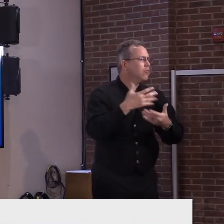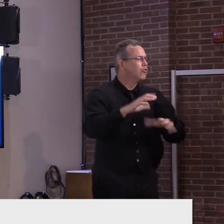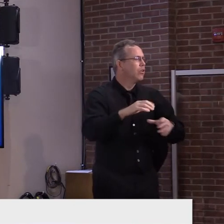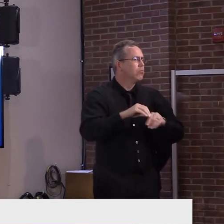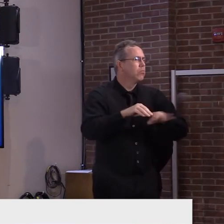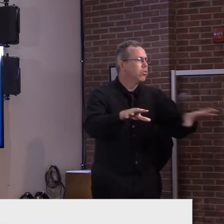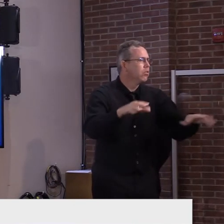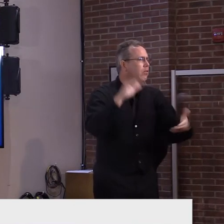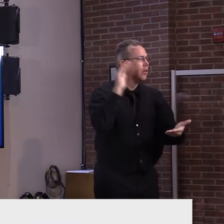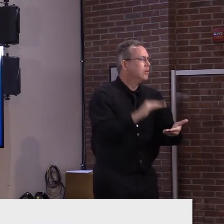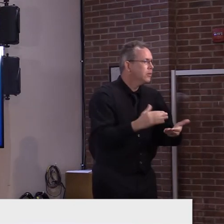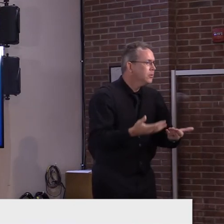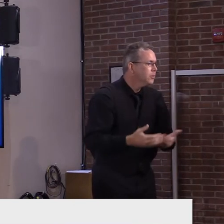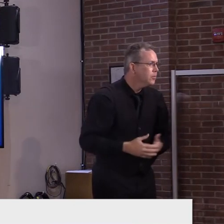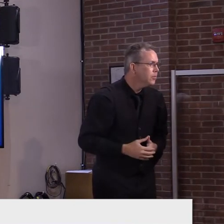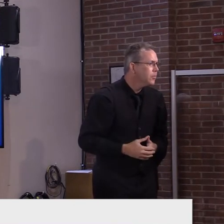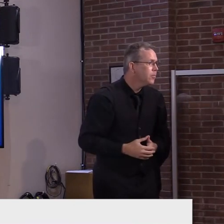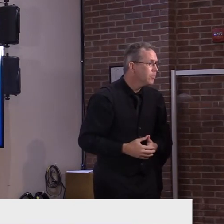well.